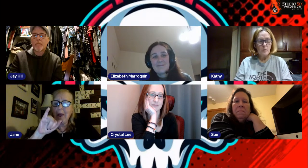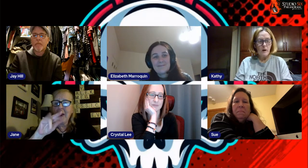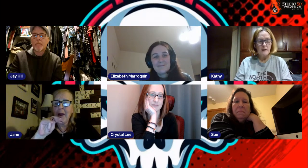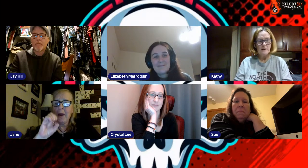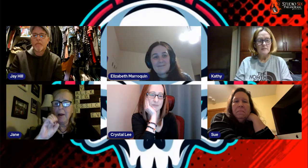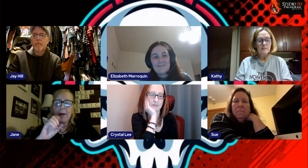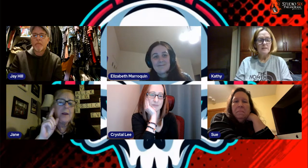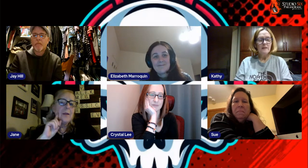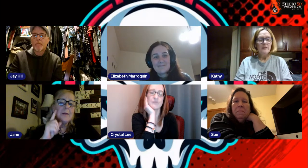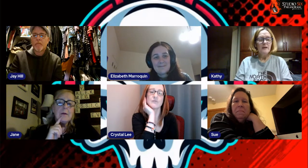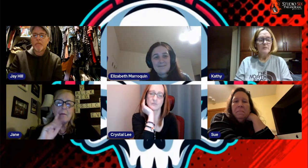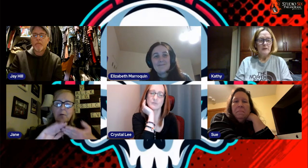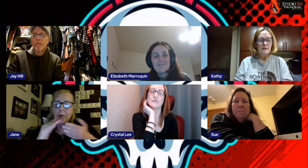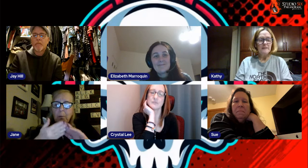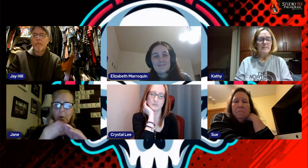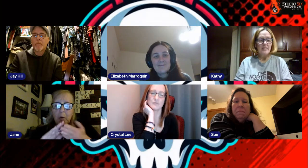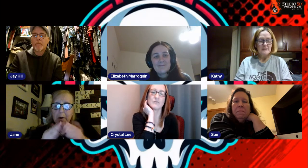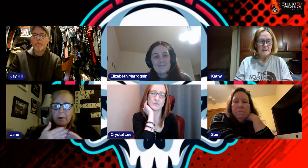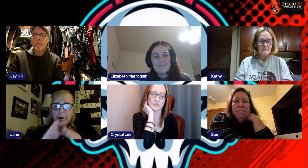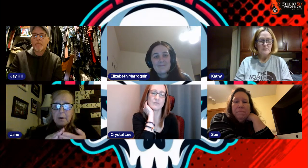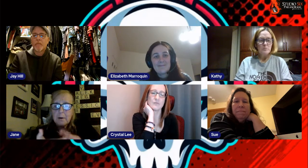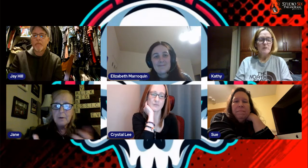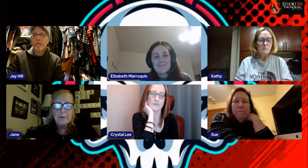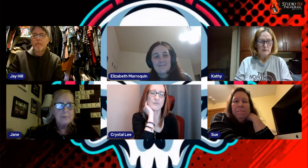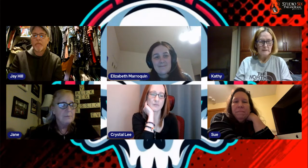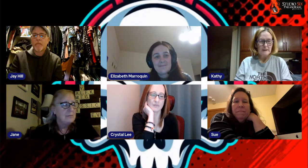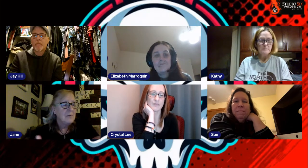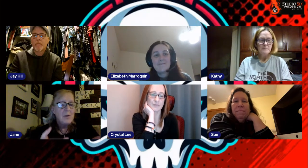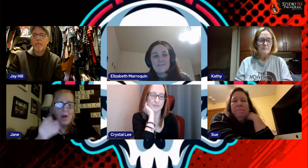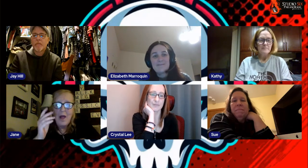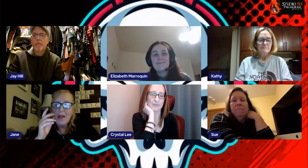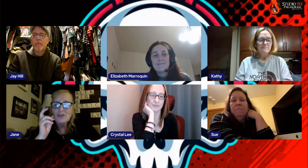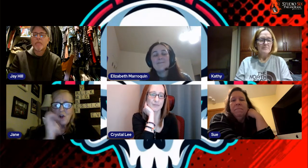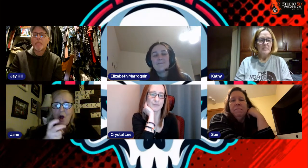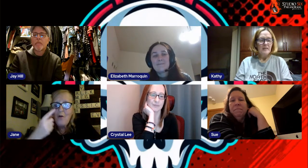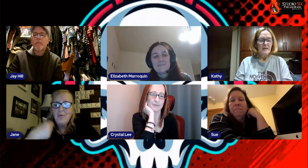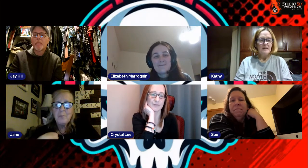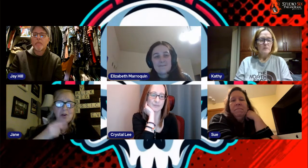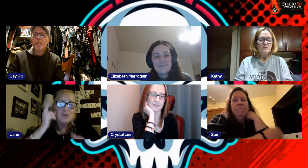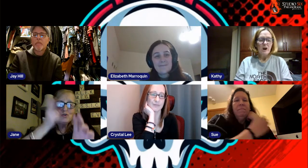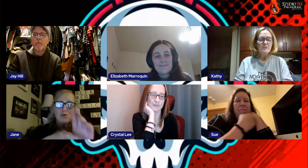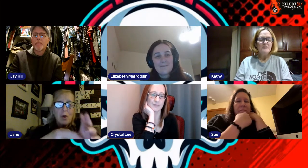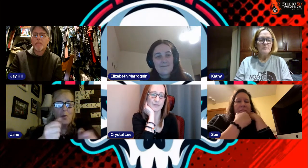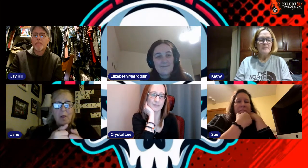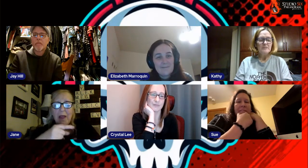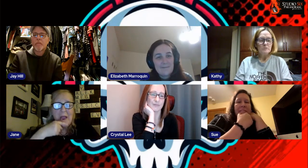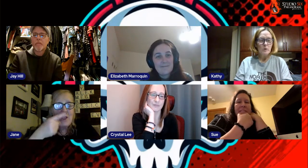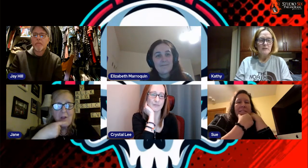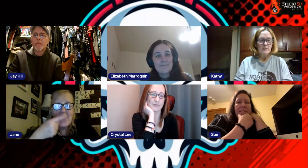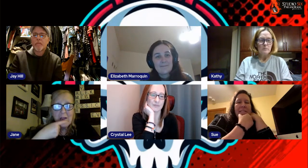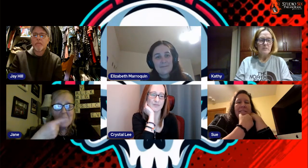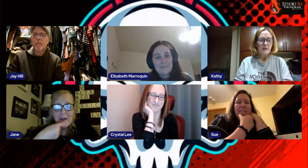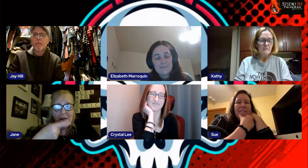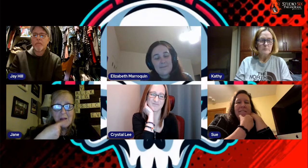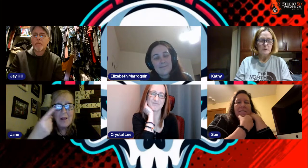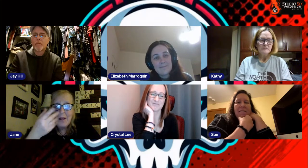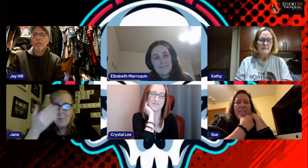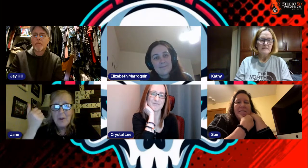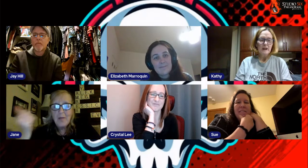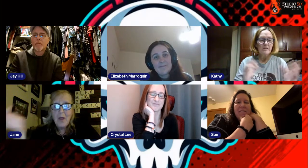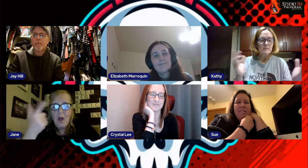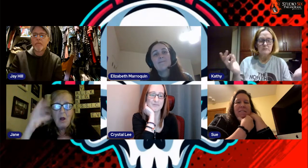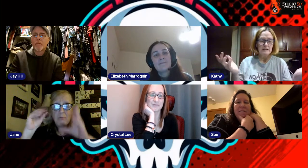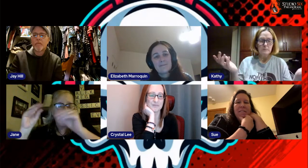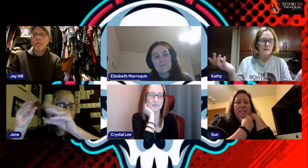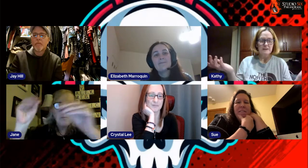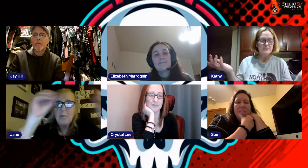alone for a while in Maine and then the deaf community. So it was hard for me to join it with a hearing person,